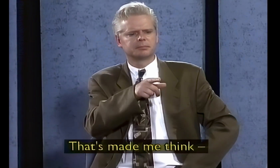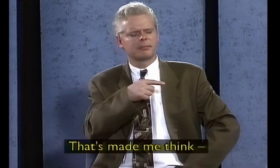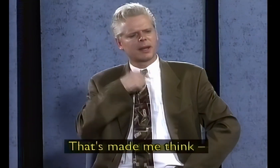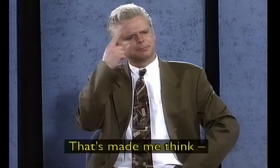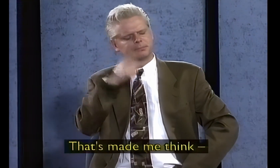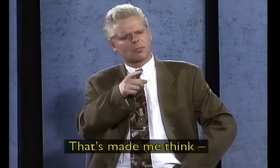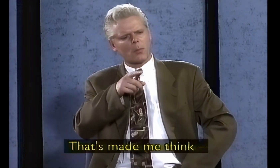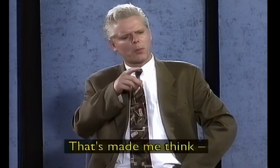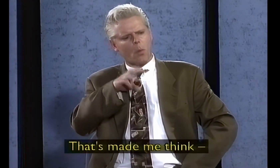well.